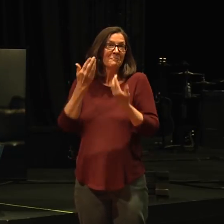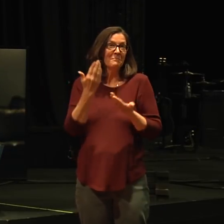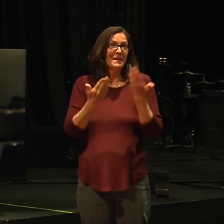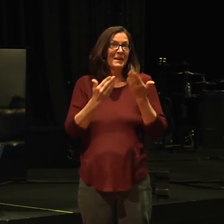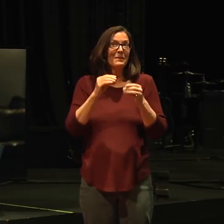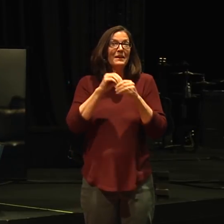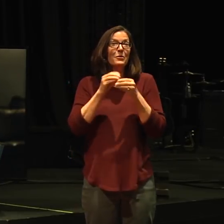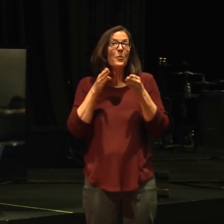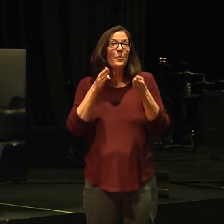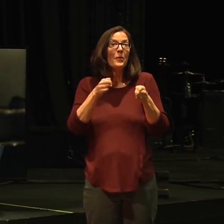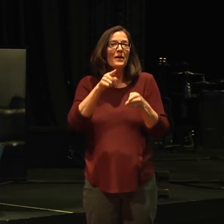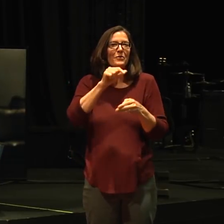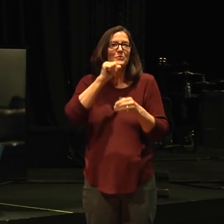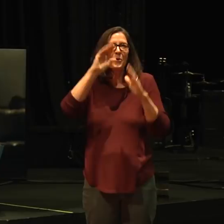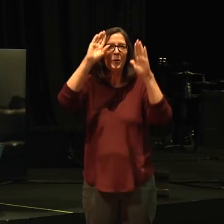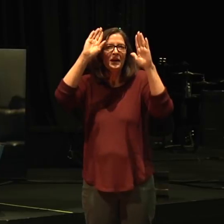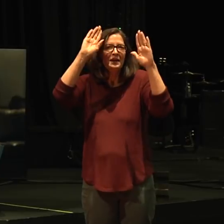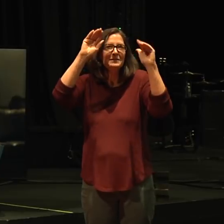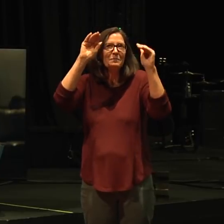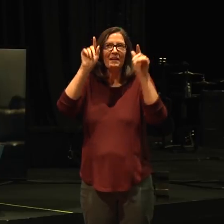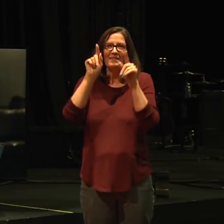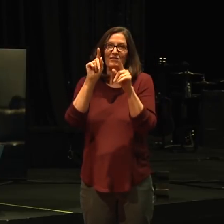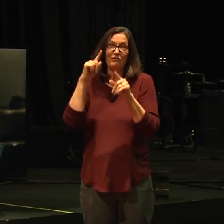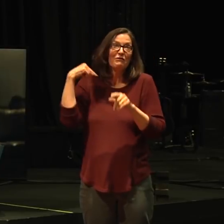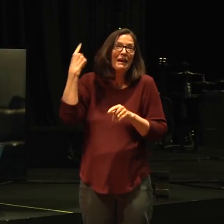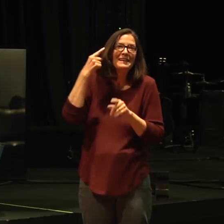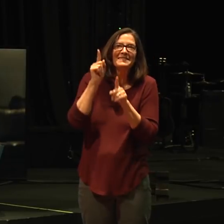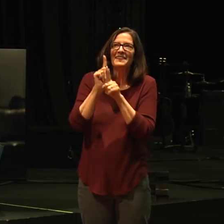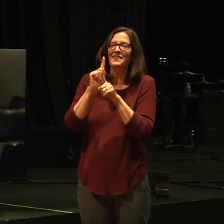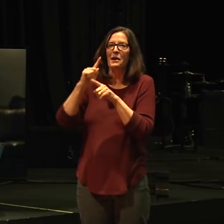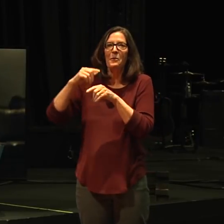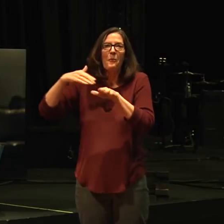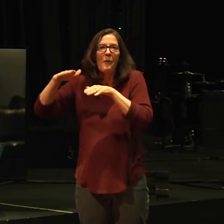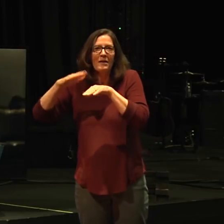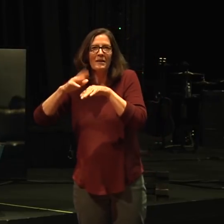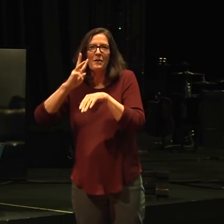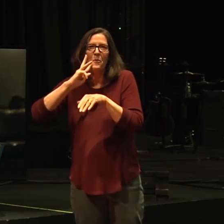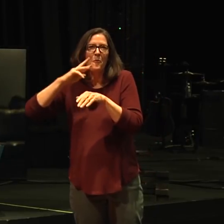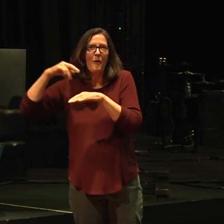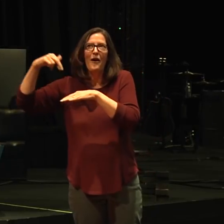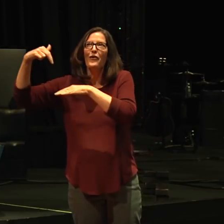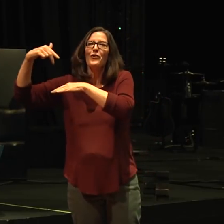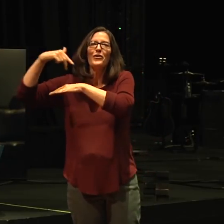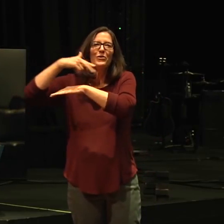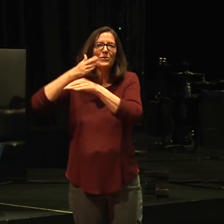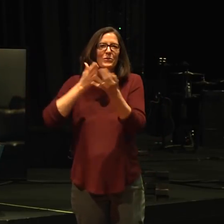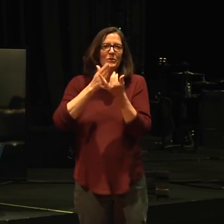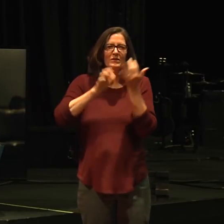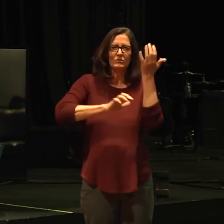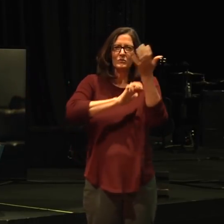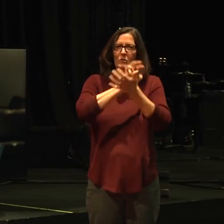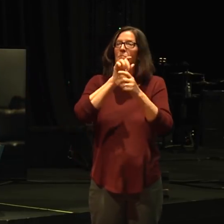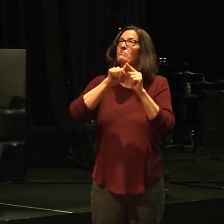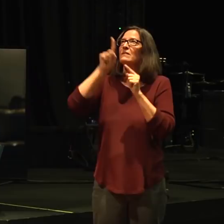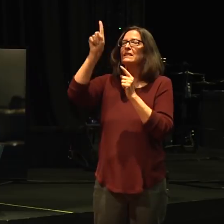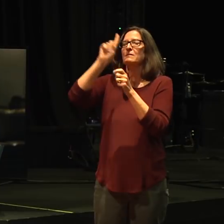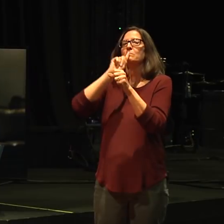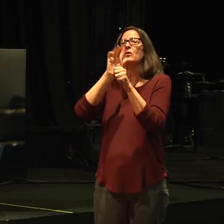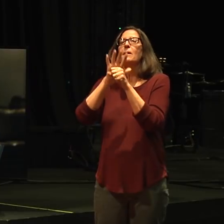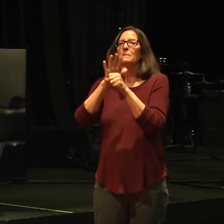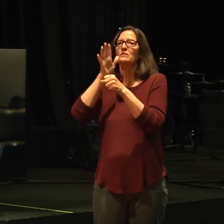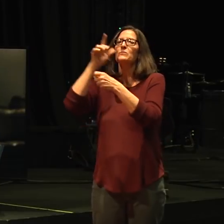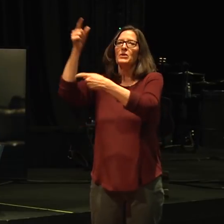way. Crazy, like walking on waves through the storm, but he will come. He promises to come. And Easter